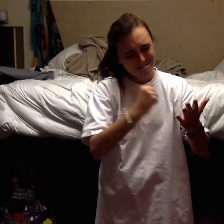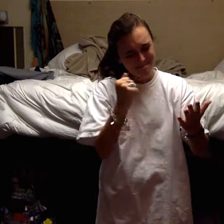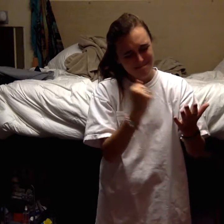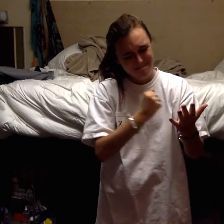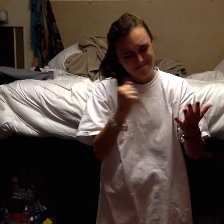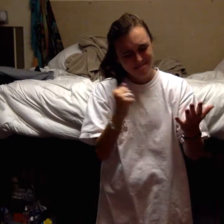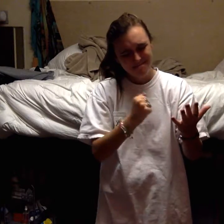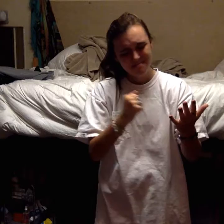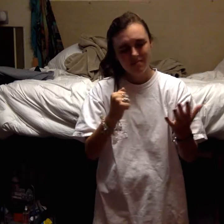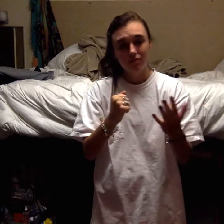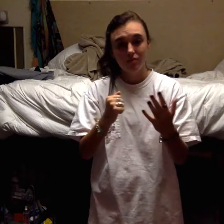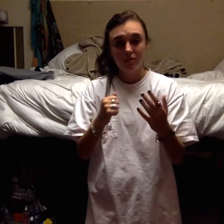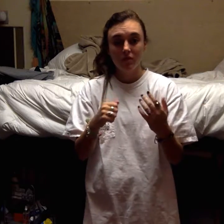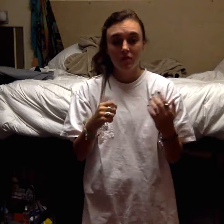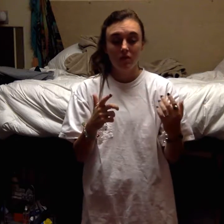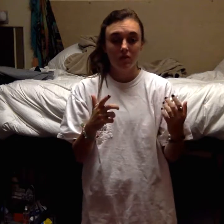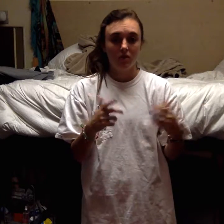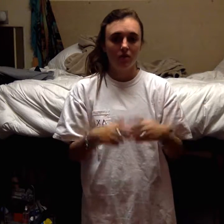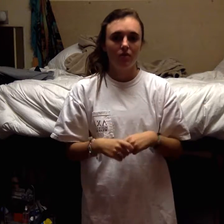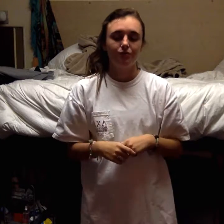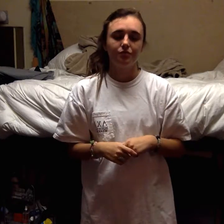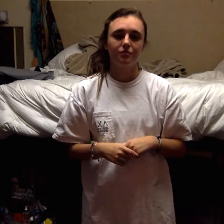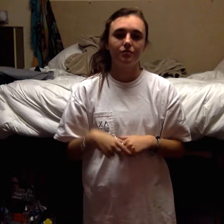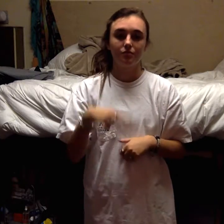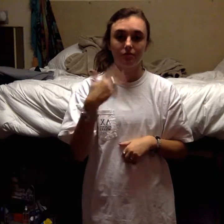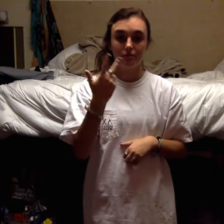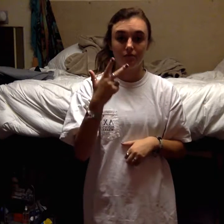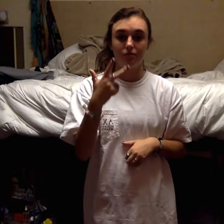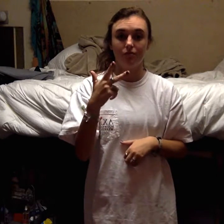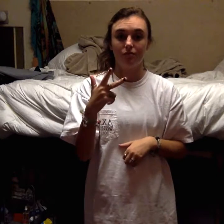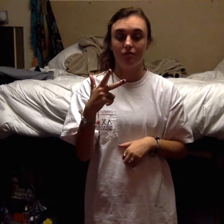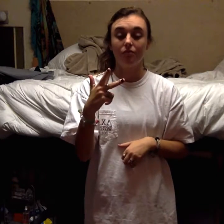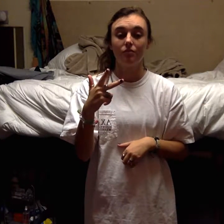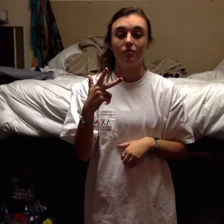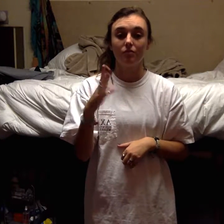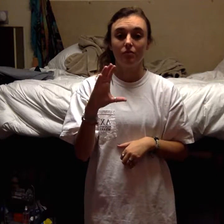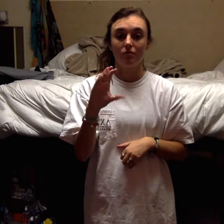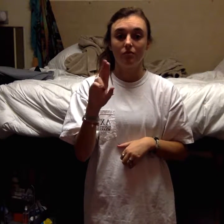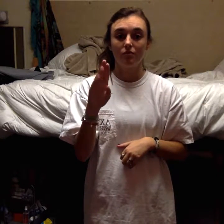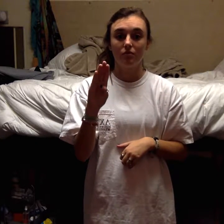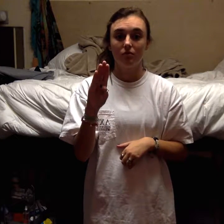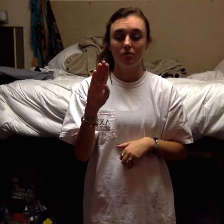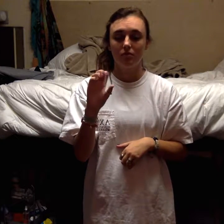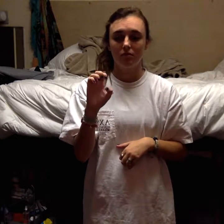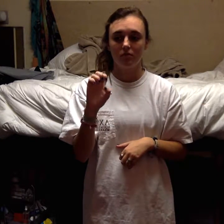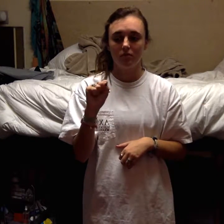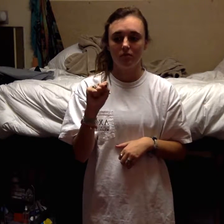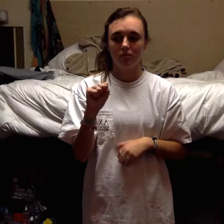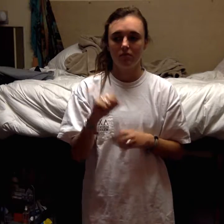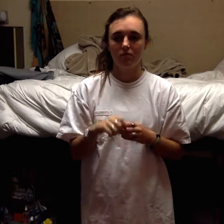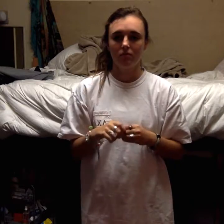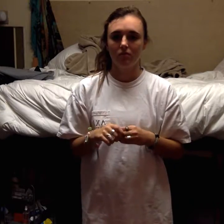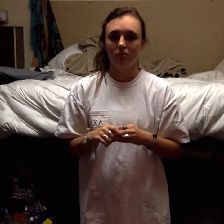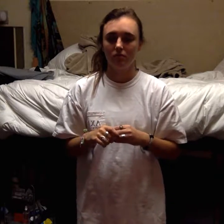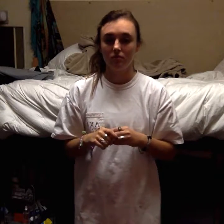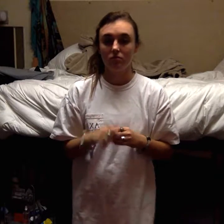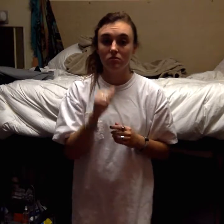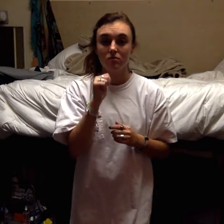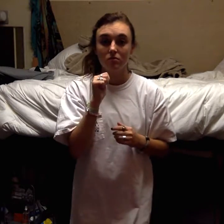you have 3 cubes just hanging in suspension. Please do not erase the vanishing point. I always